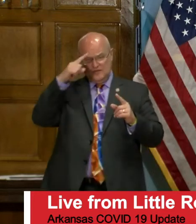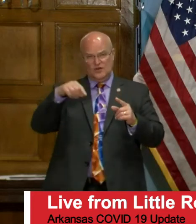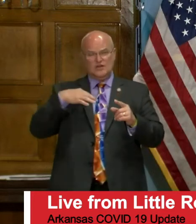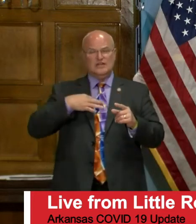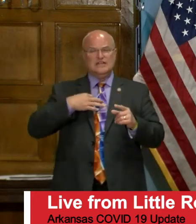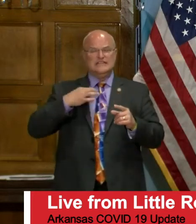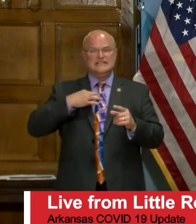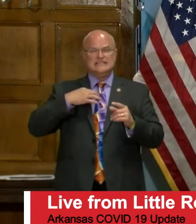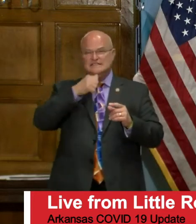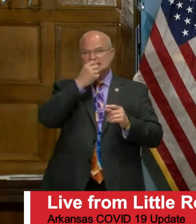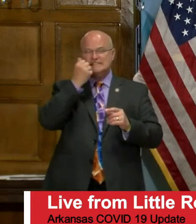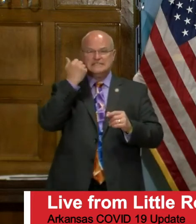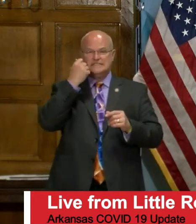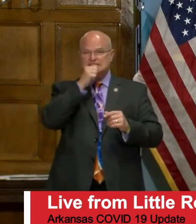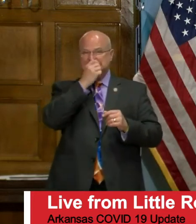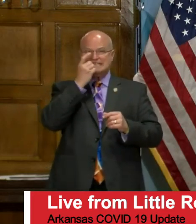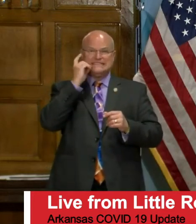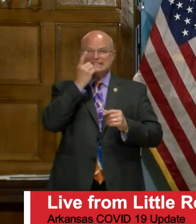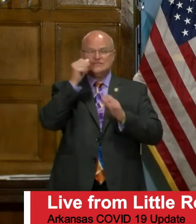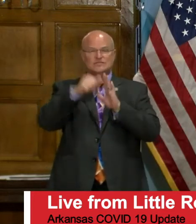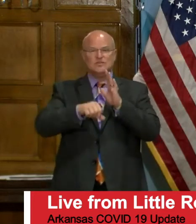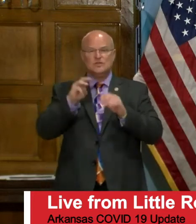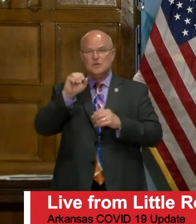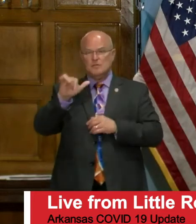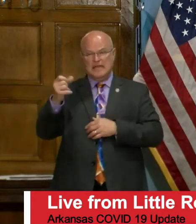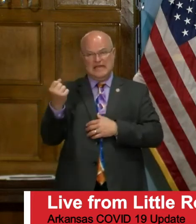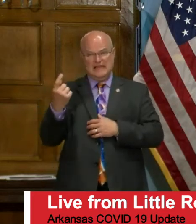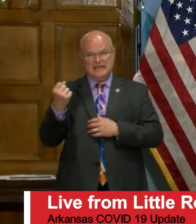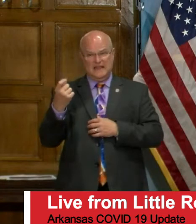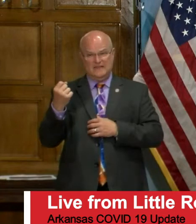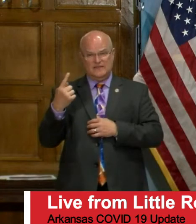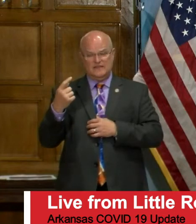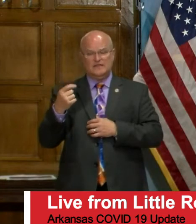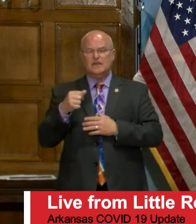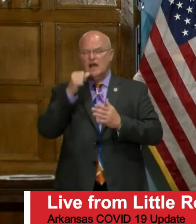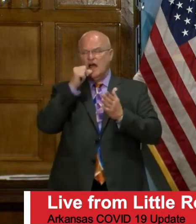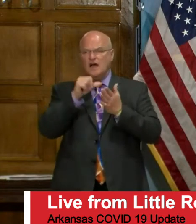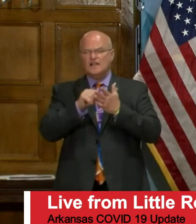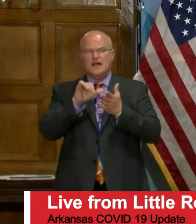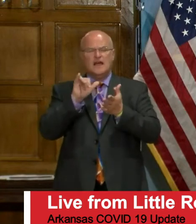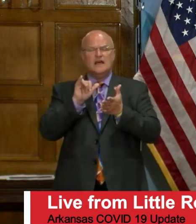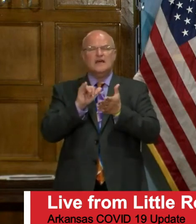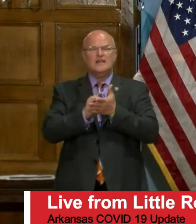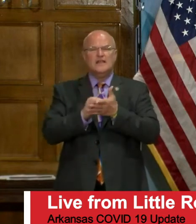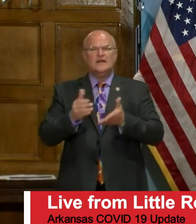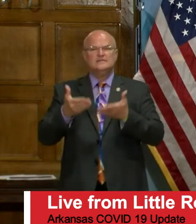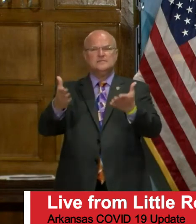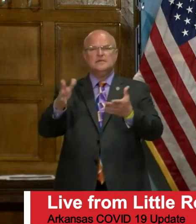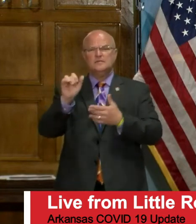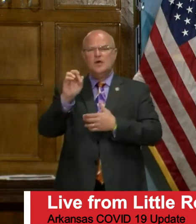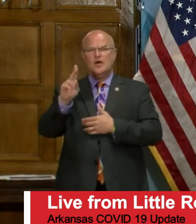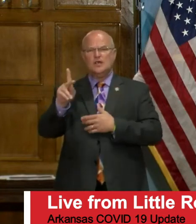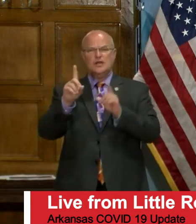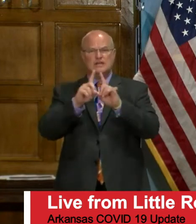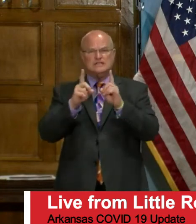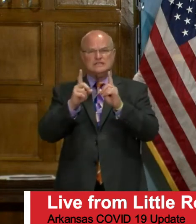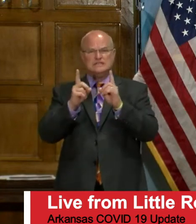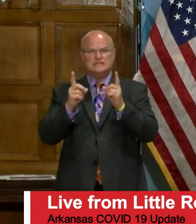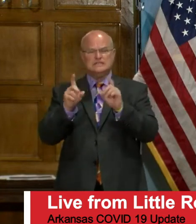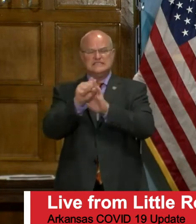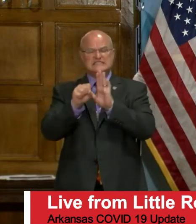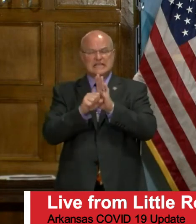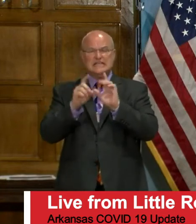elective dental services May 11th. There's a letter that was submitted by the Arkansas State